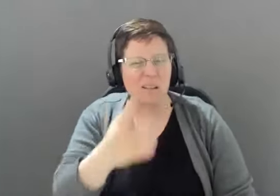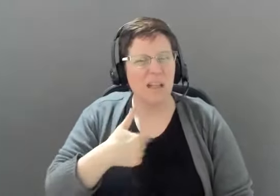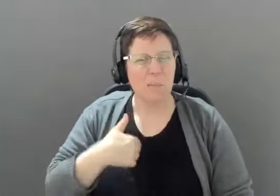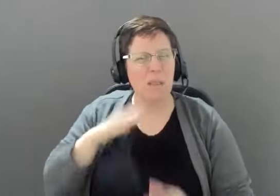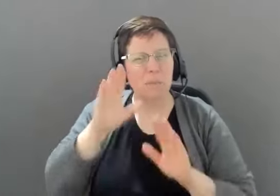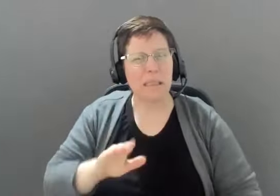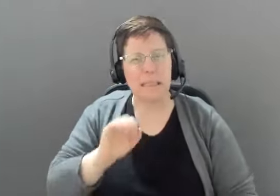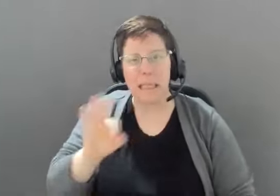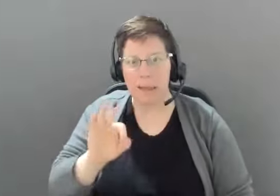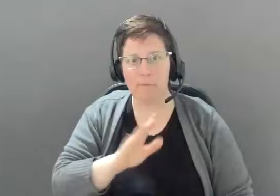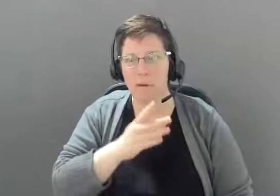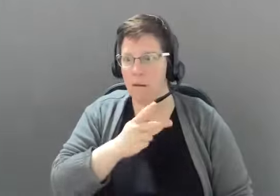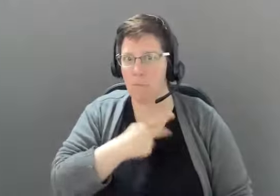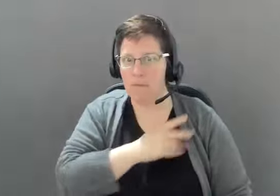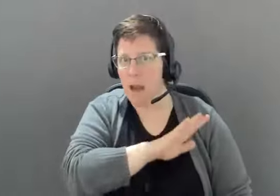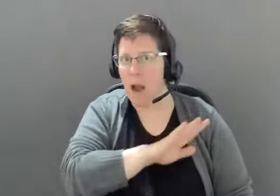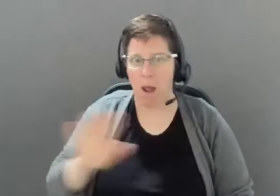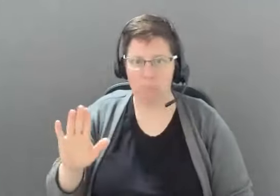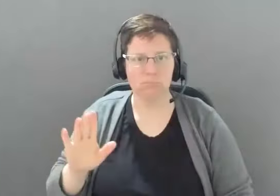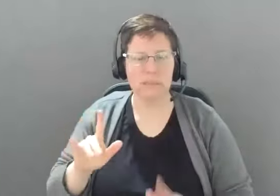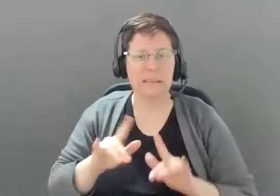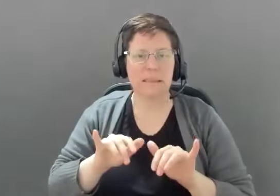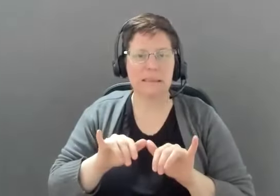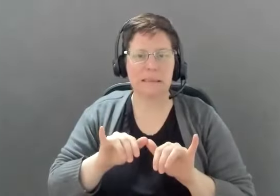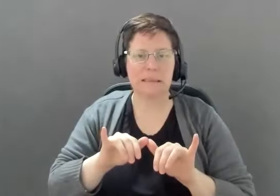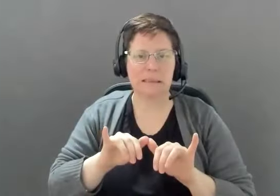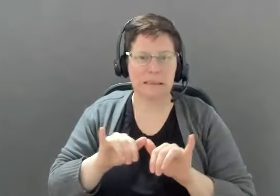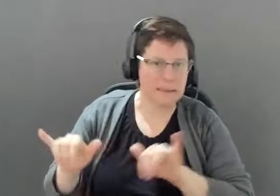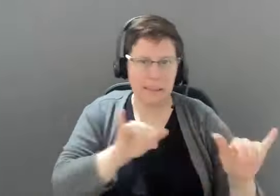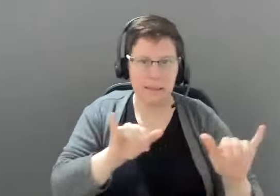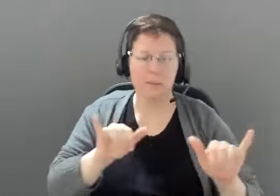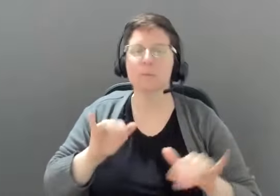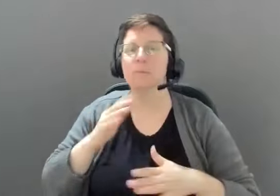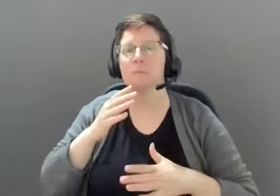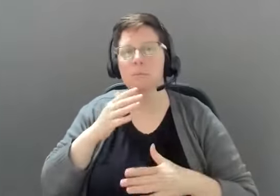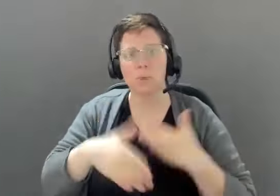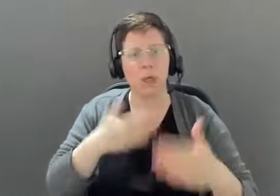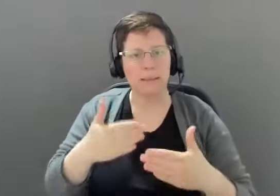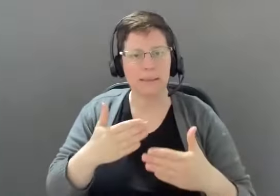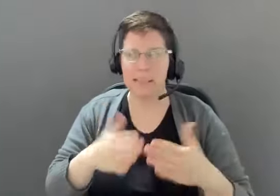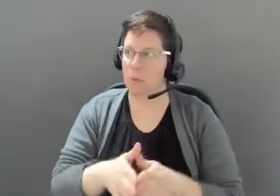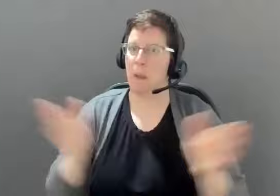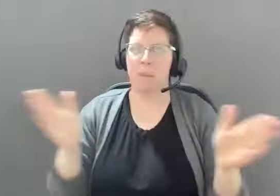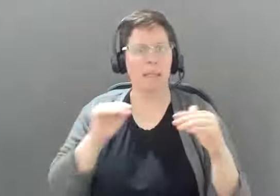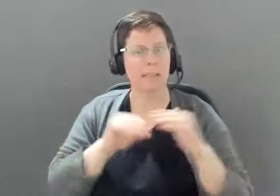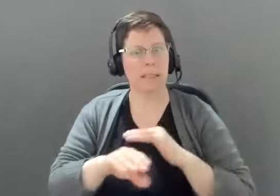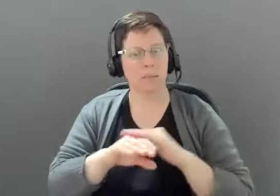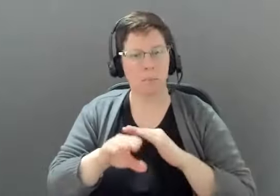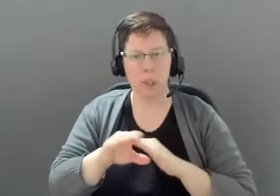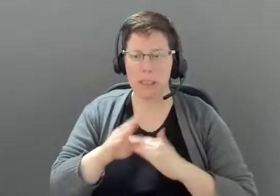process that everybody used that was publicly accessible and easy to navigate, that